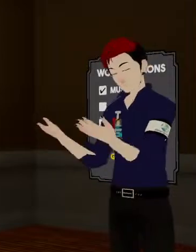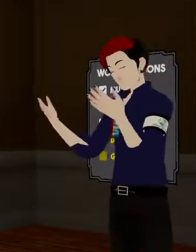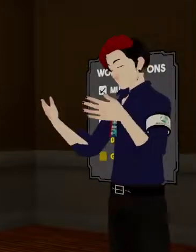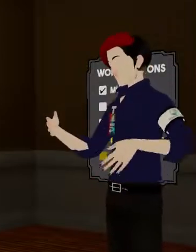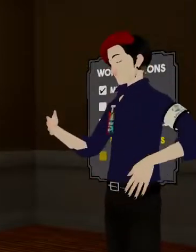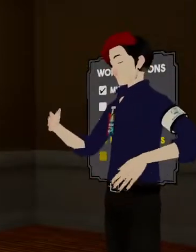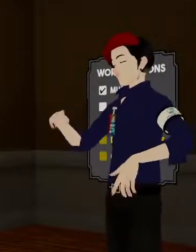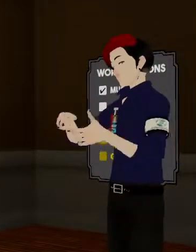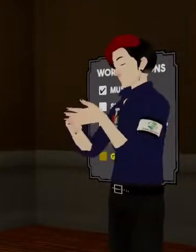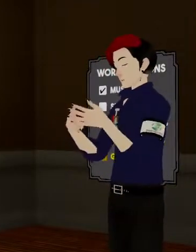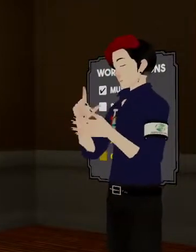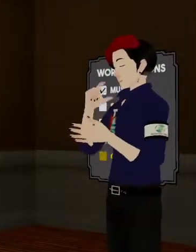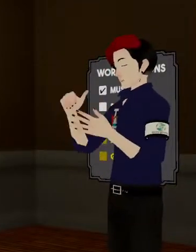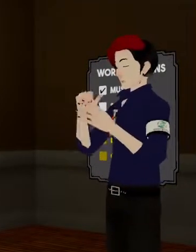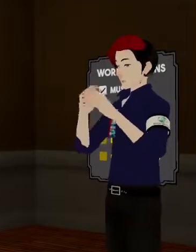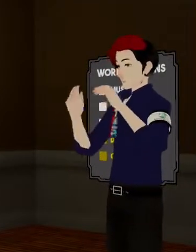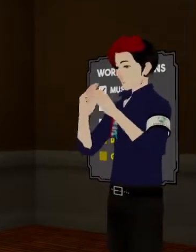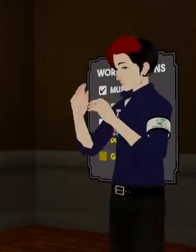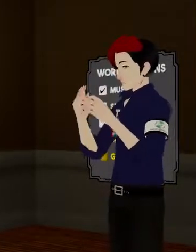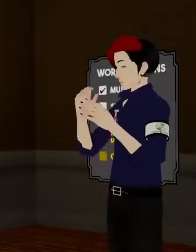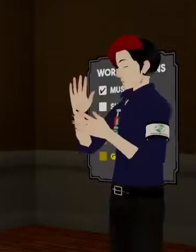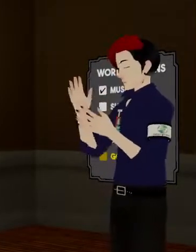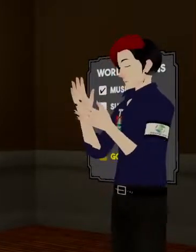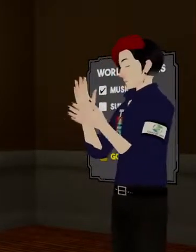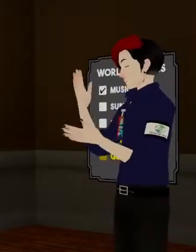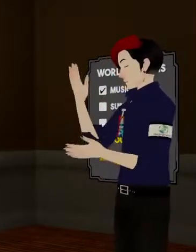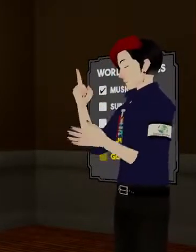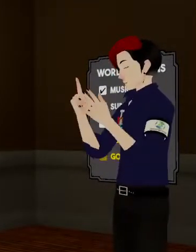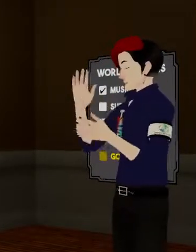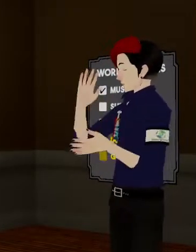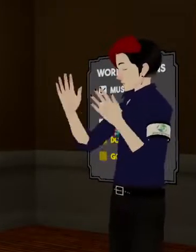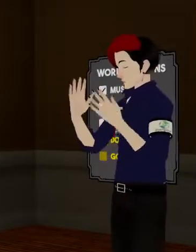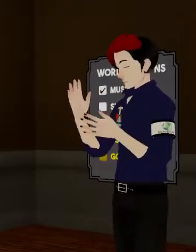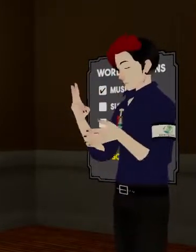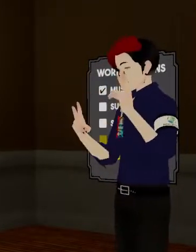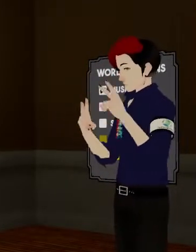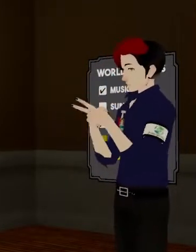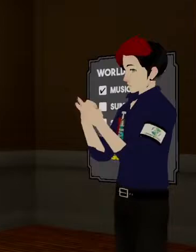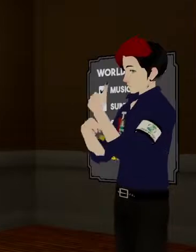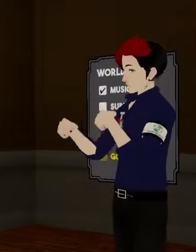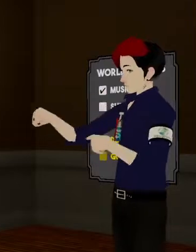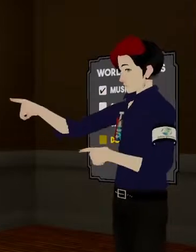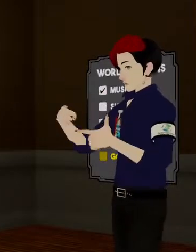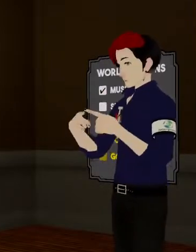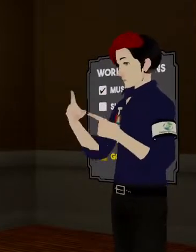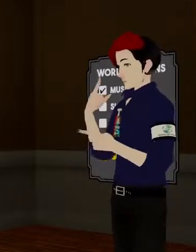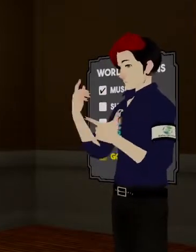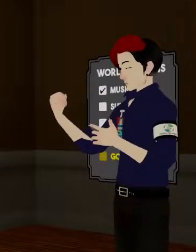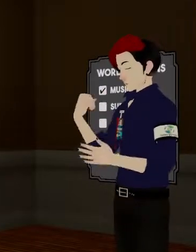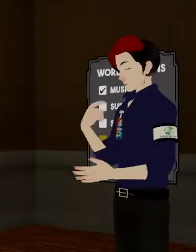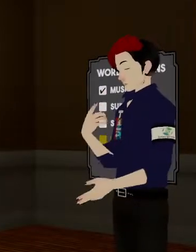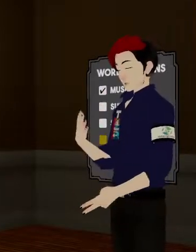You don't get to communicate. I mean, you're not gonna be able to communicate. You're gonna get one way of communication. People can sign to you, but you won't be able to sign